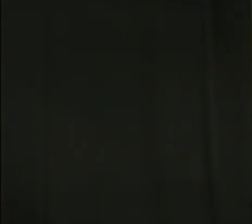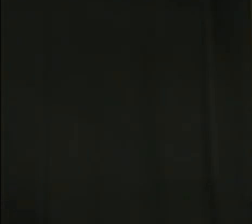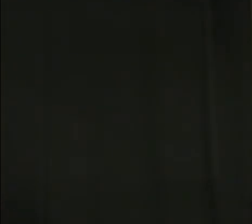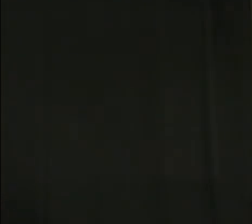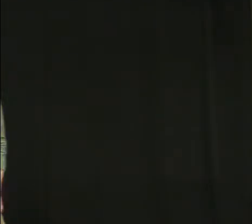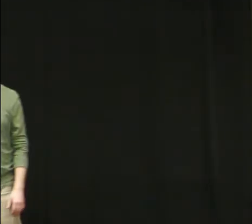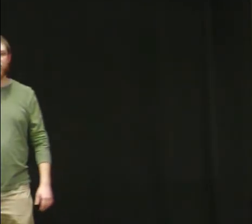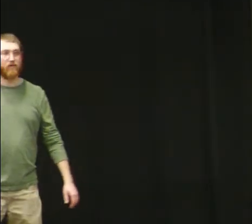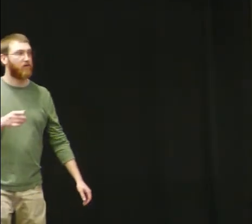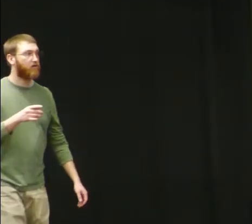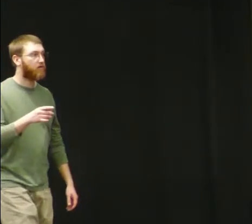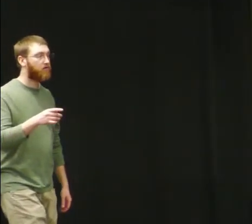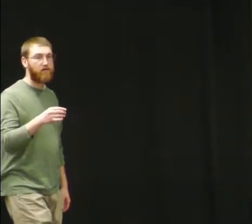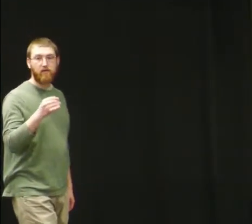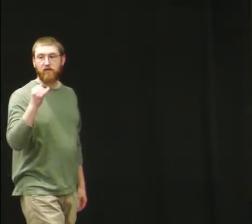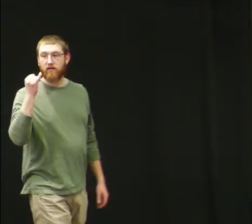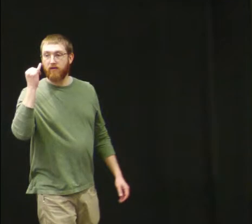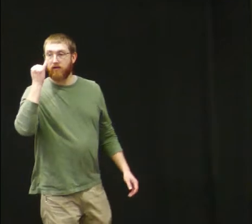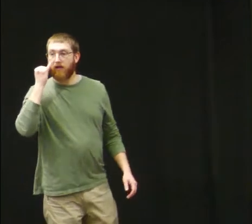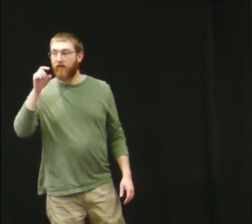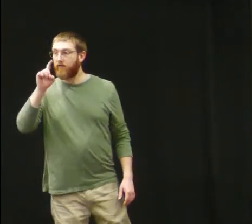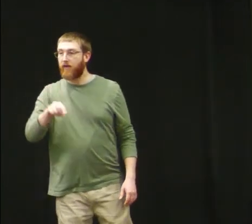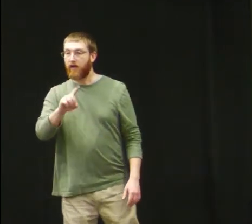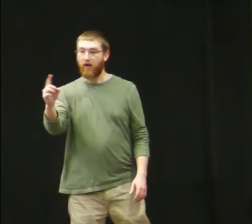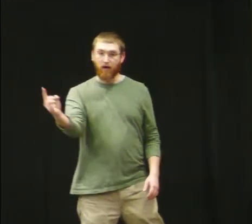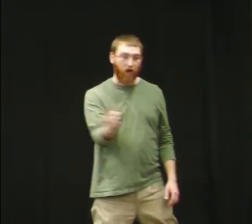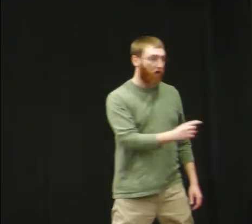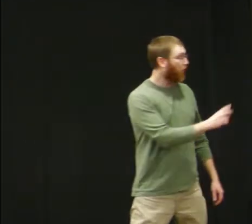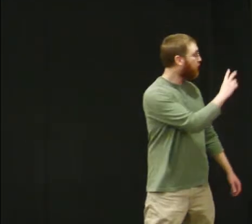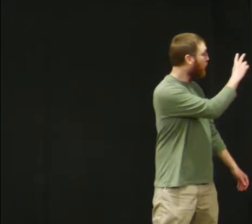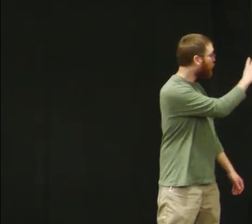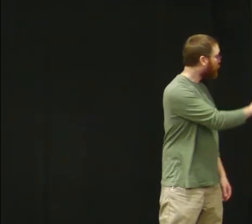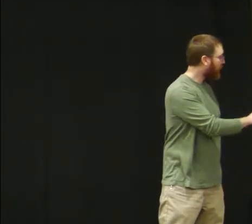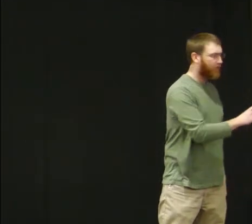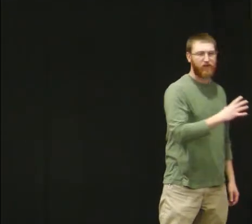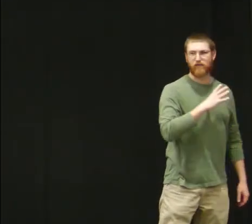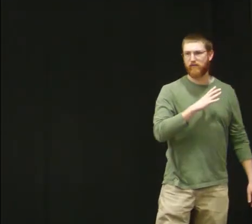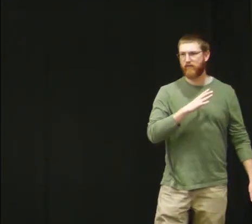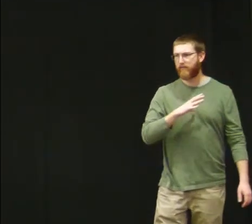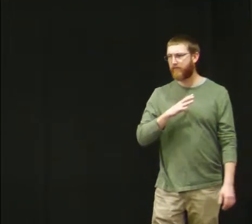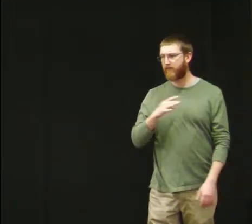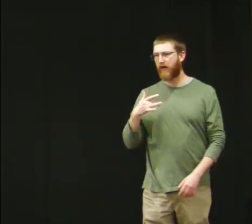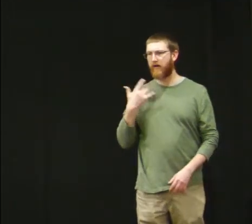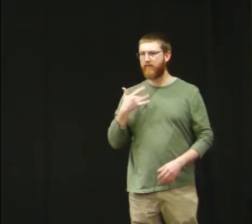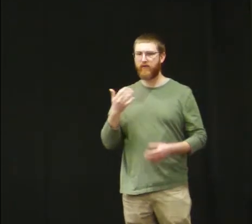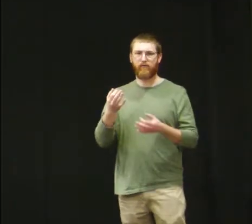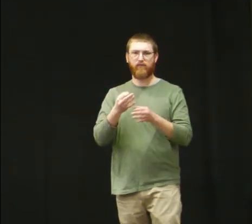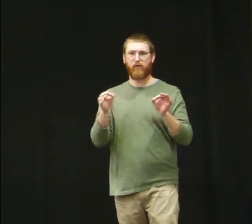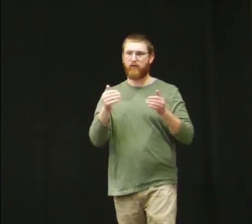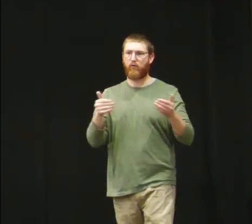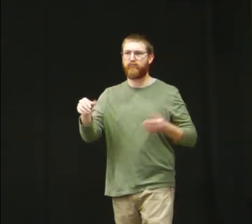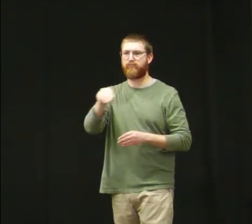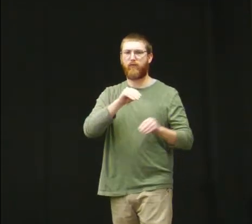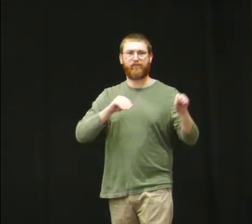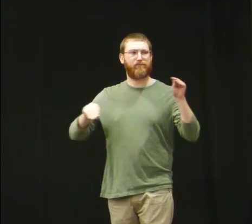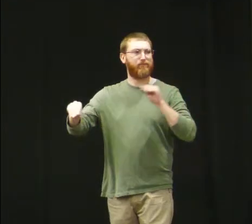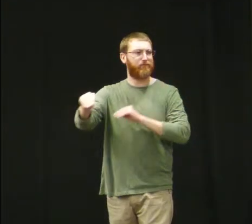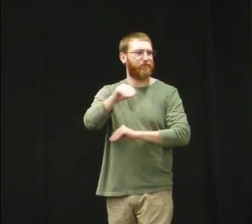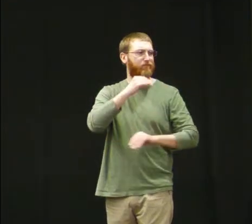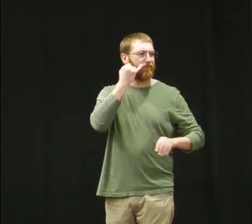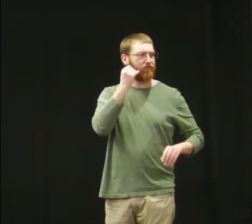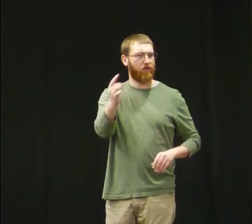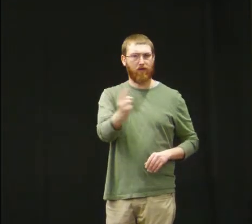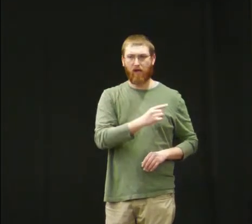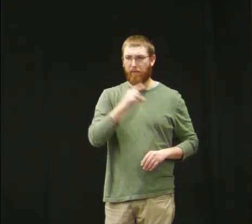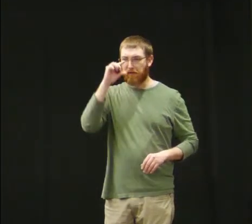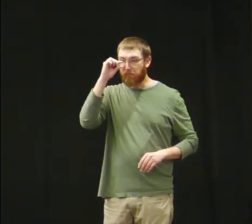Yeah, if you all need to come up to the screen to read it, please feel free to move around the room. I know it's small, so if you need to come up,